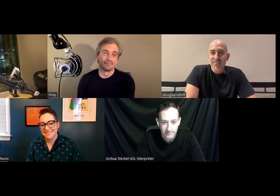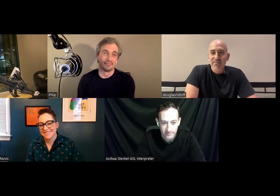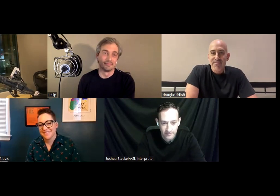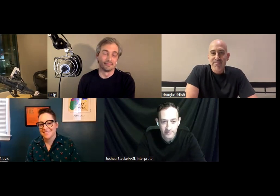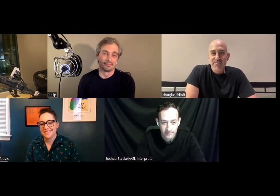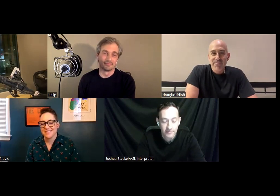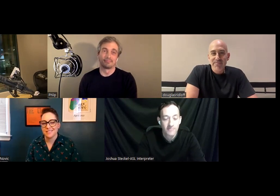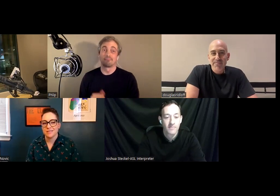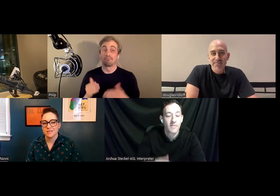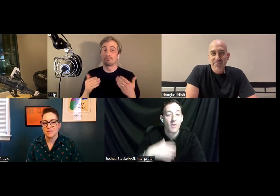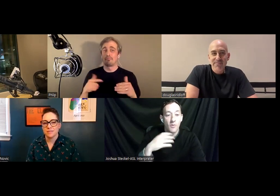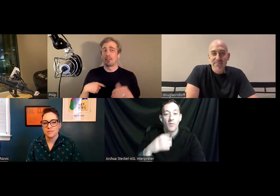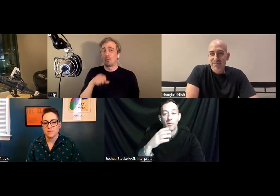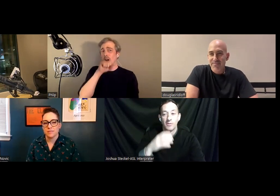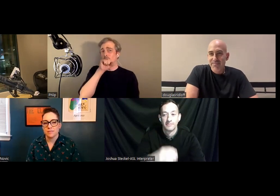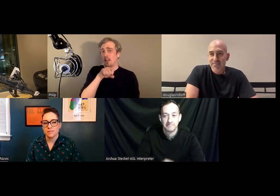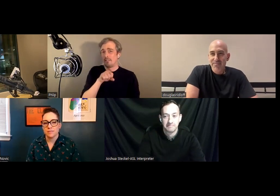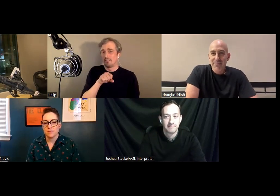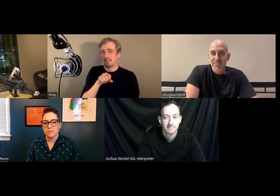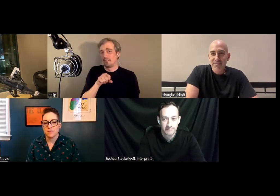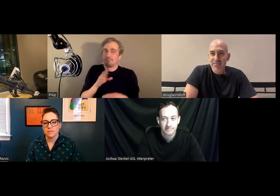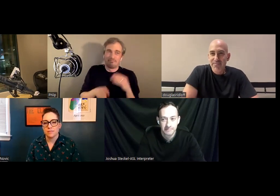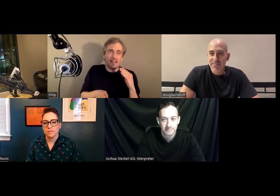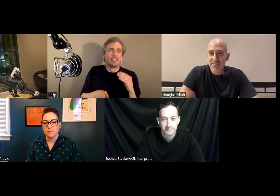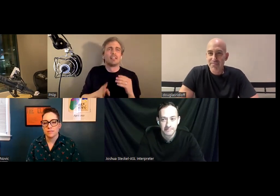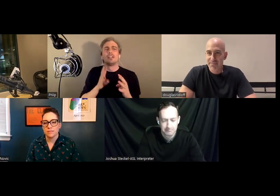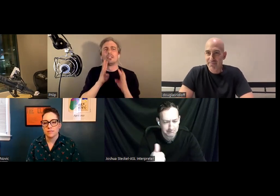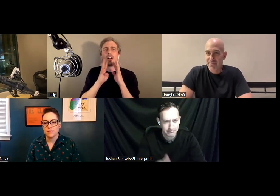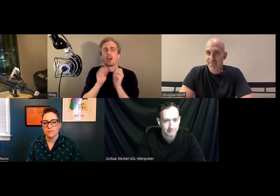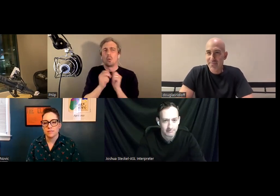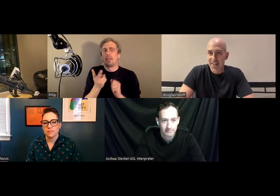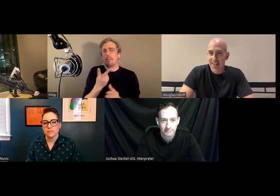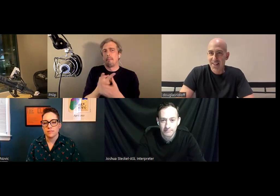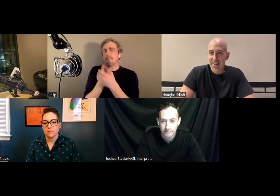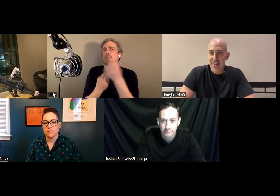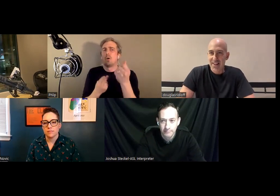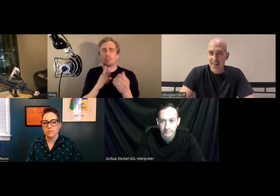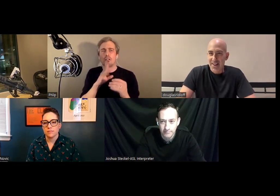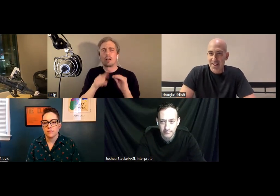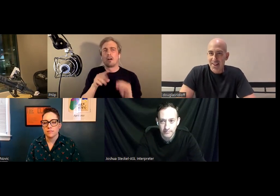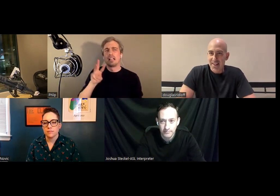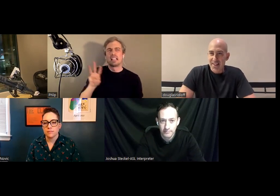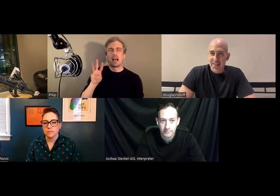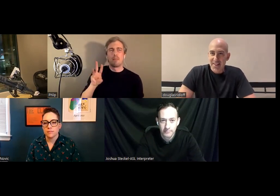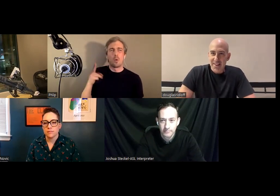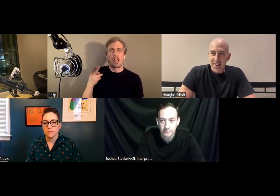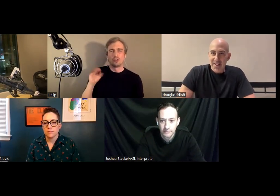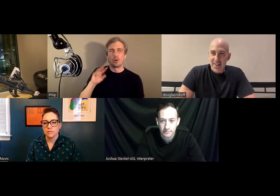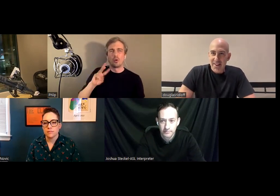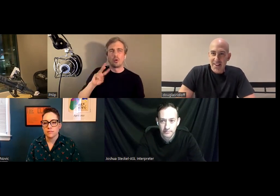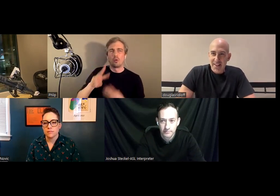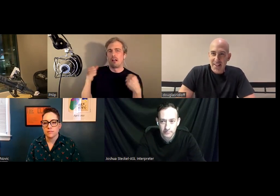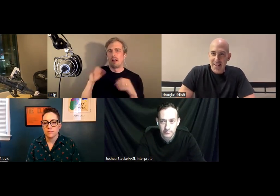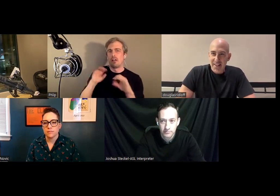I'd love to end talking with you both about this WHO report that was published in March 2021 that predicted